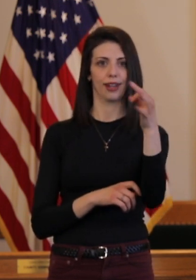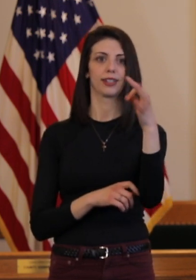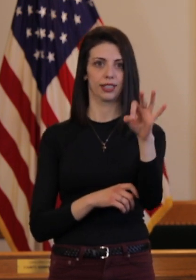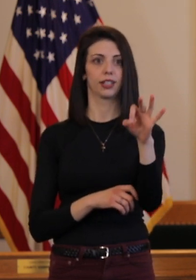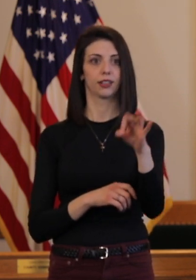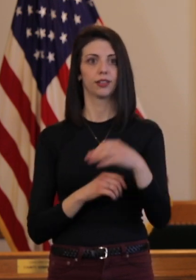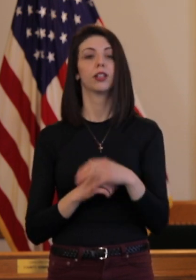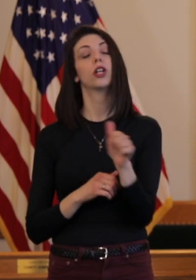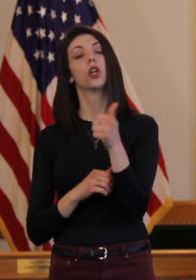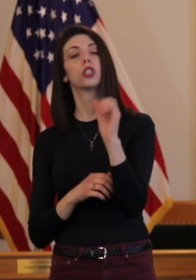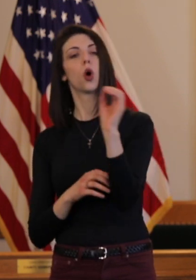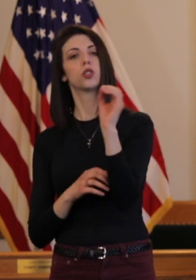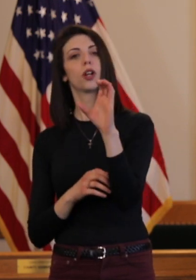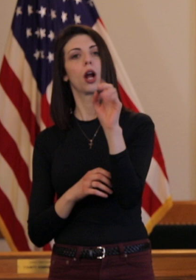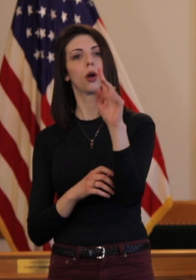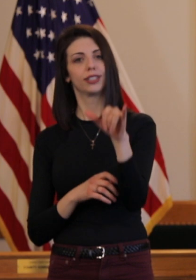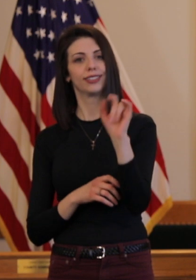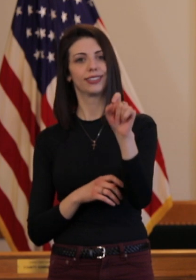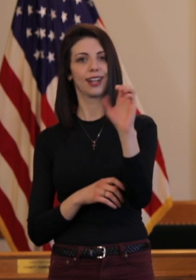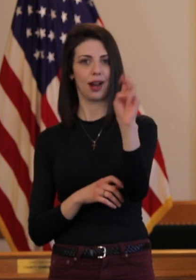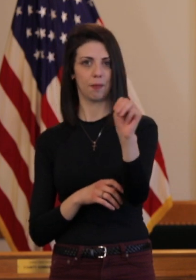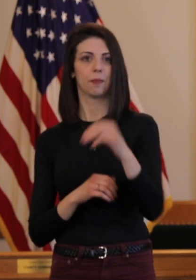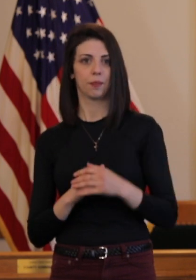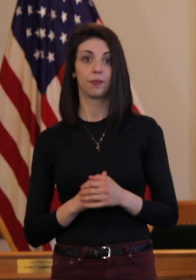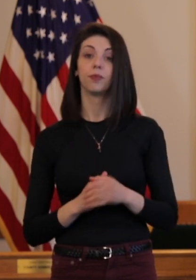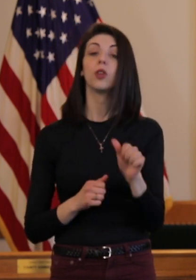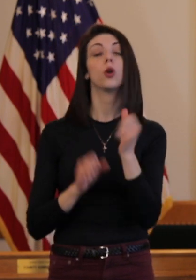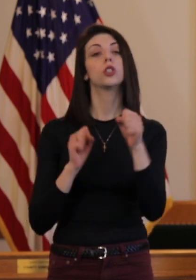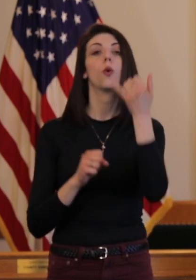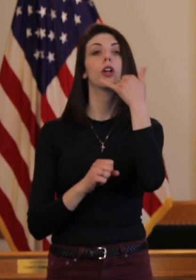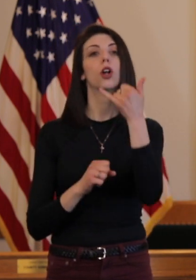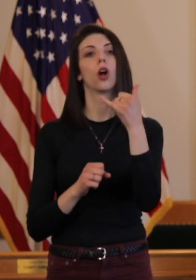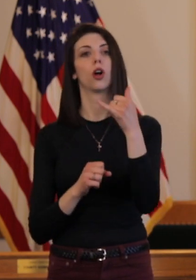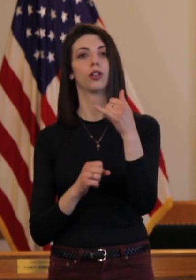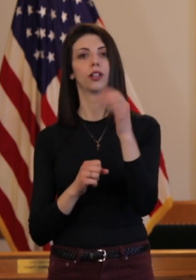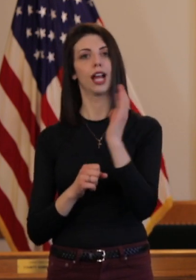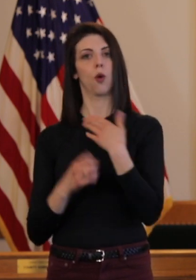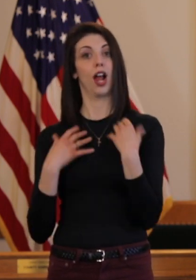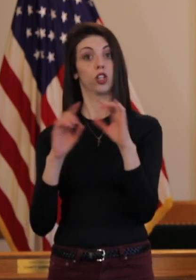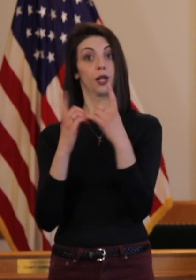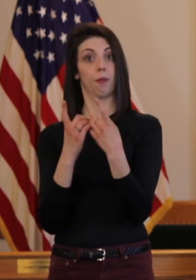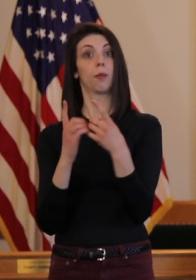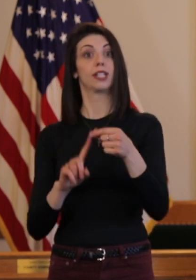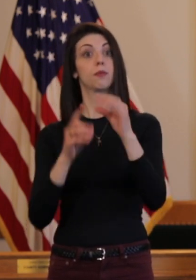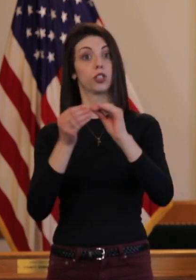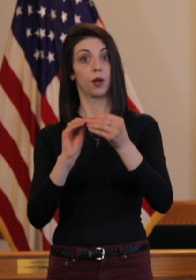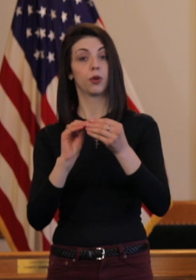health.oswegocounty.com/COVID-19 and oswegocounty.com. You can also call the county health department's COVID-19 hotline